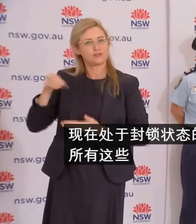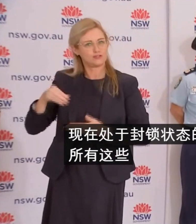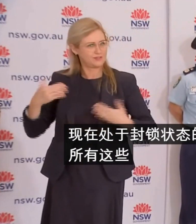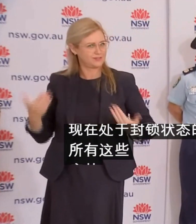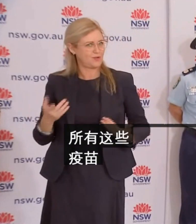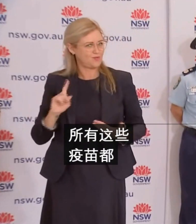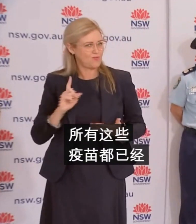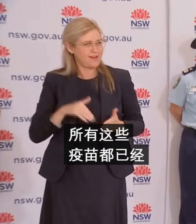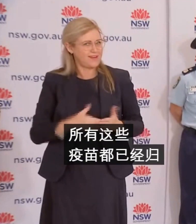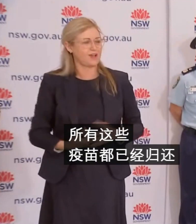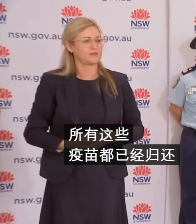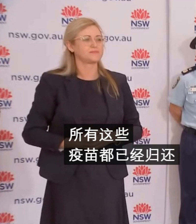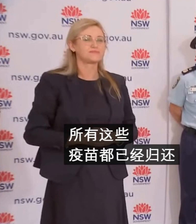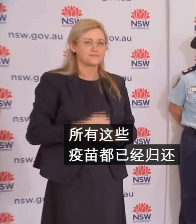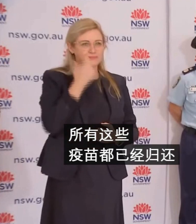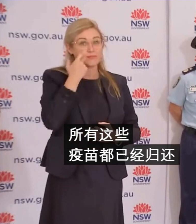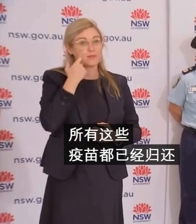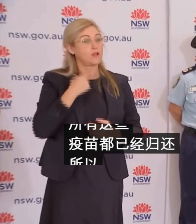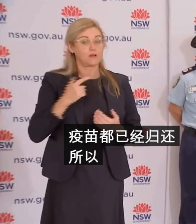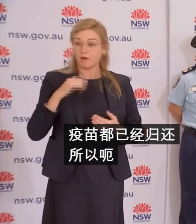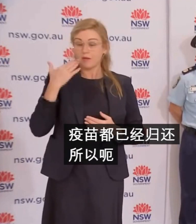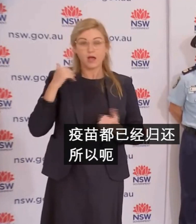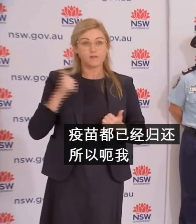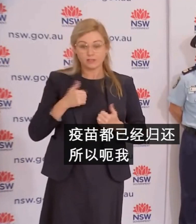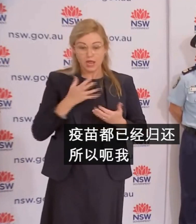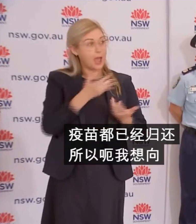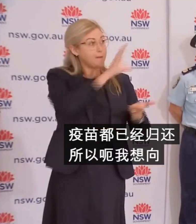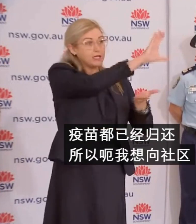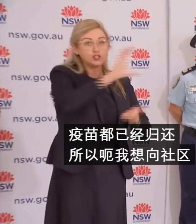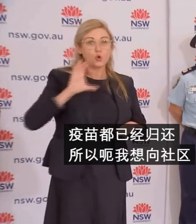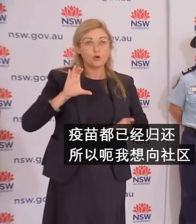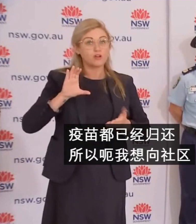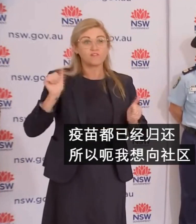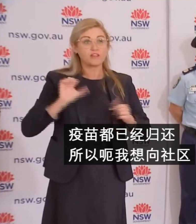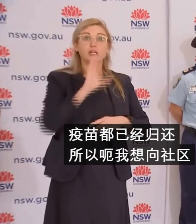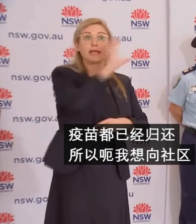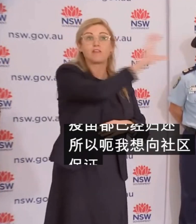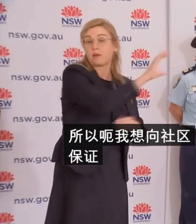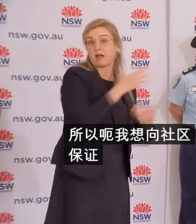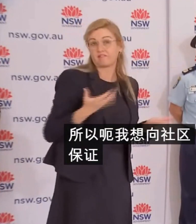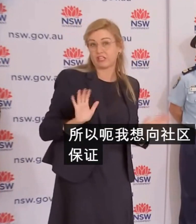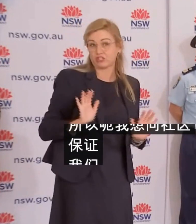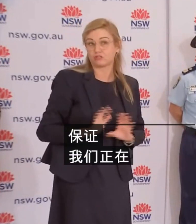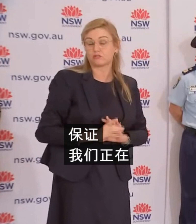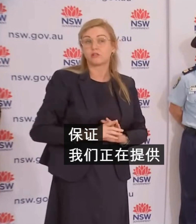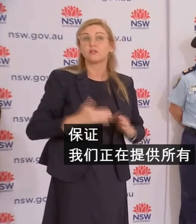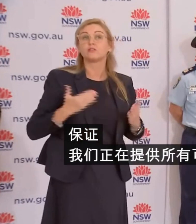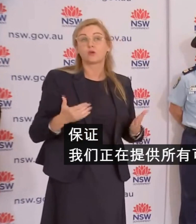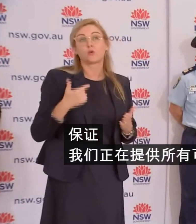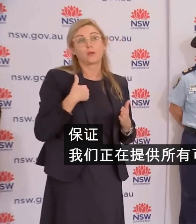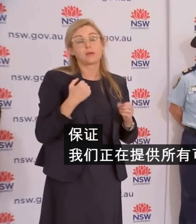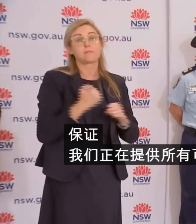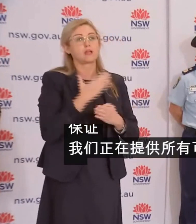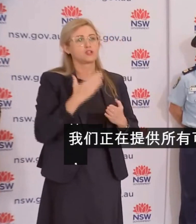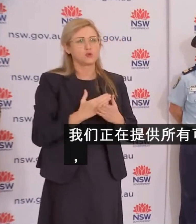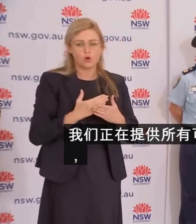those vaccines had already been returned. So I want to assure communities that we are making